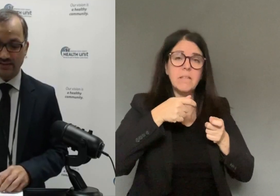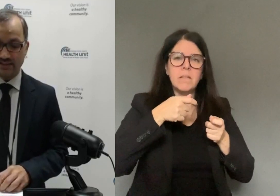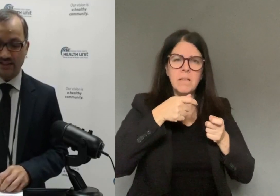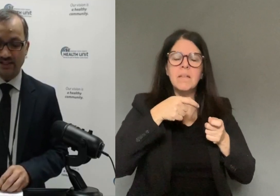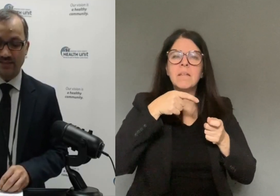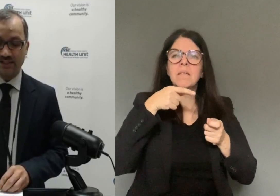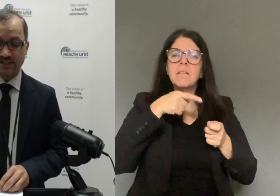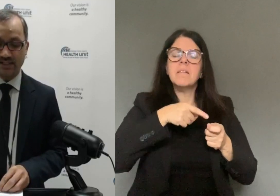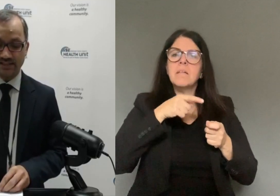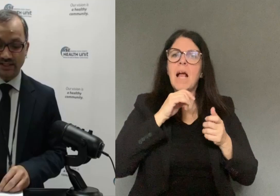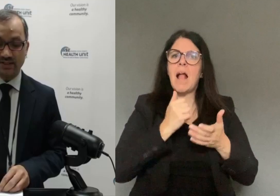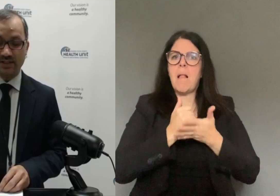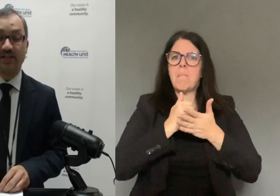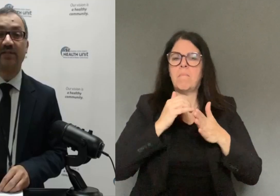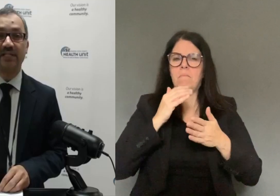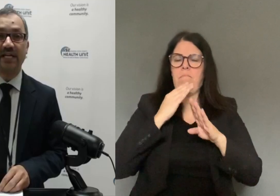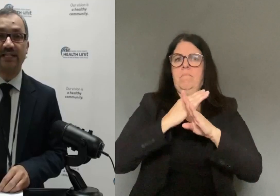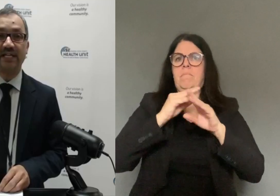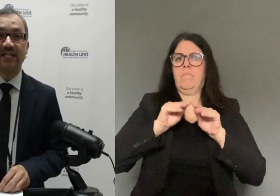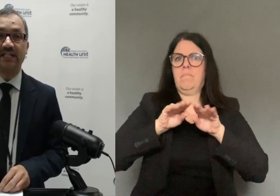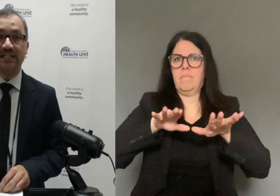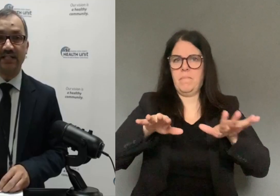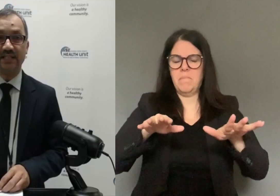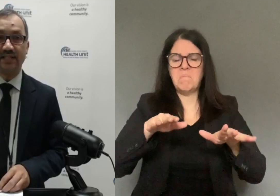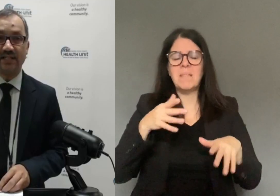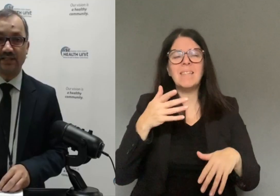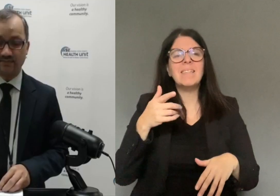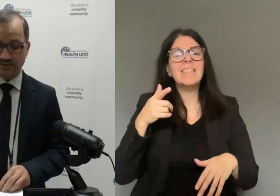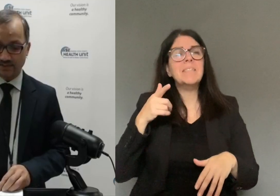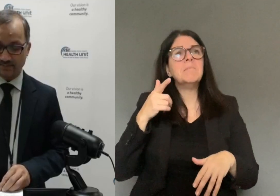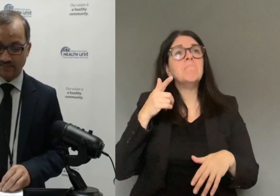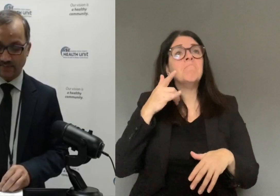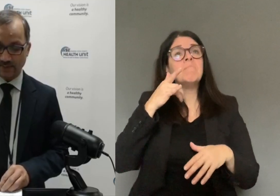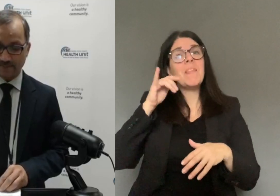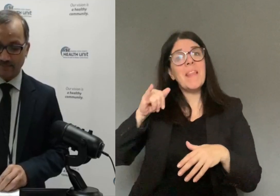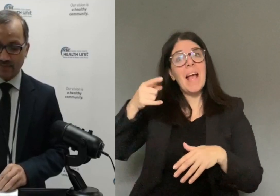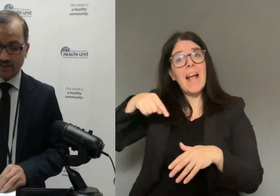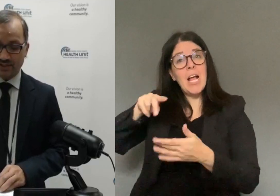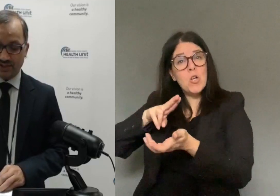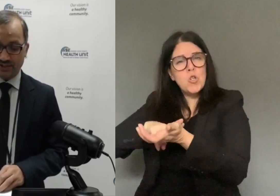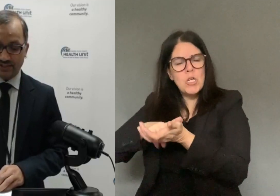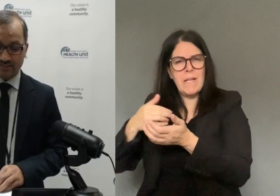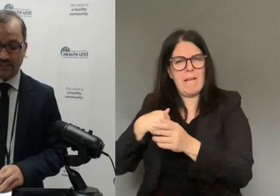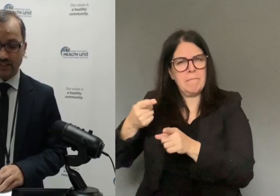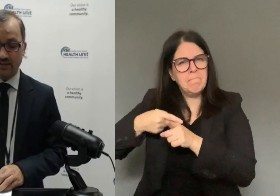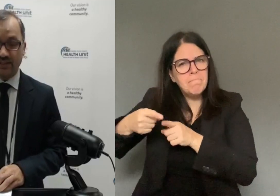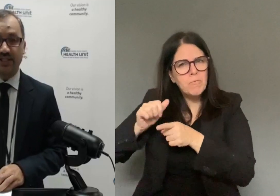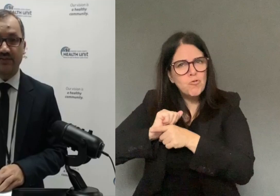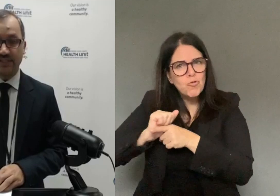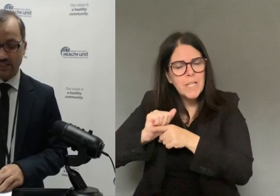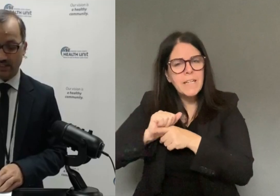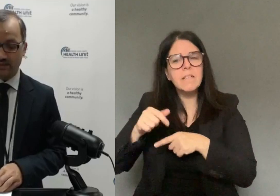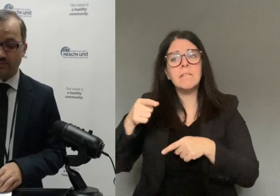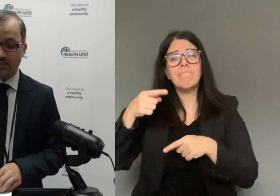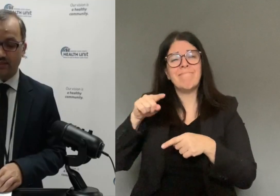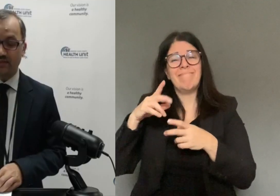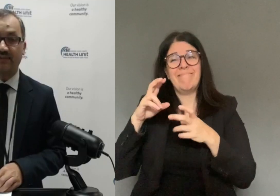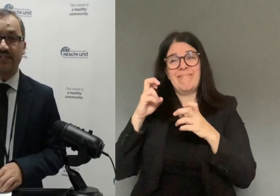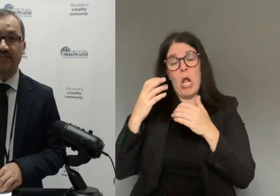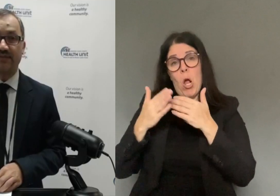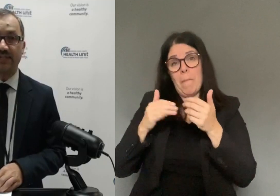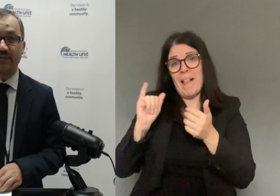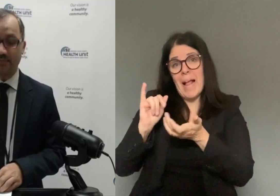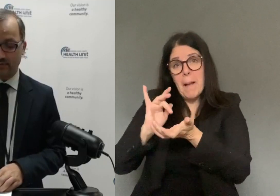nurses that are specialized in contact tracing as disease detectives. Generally speaking, contact tracing is the process